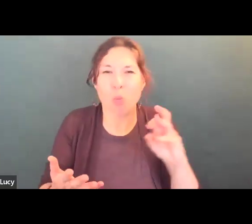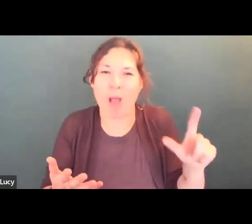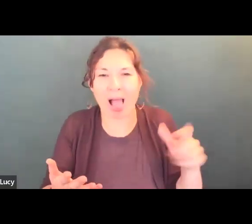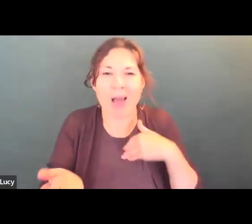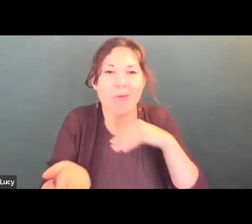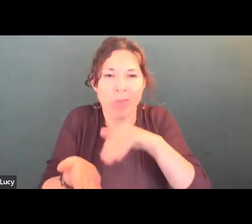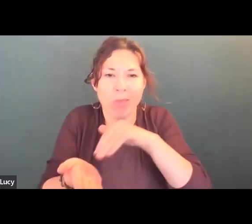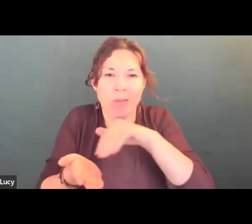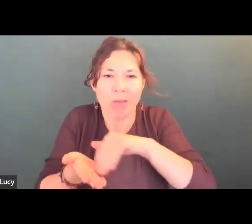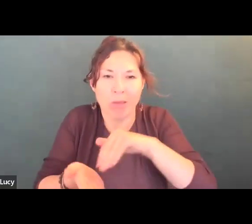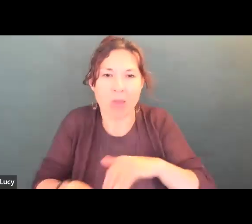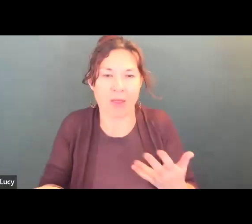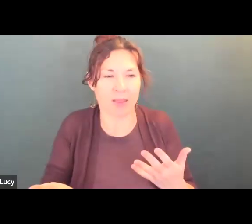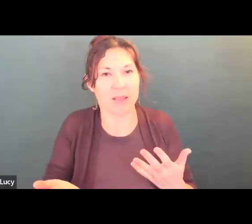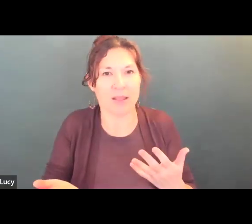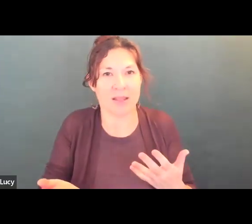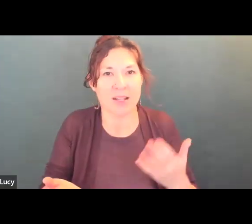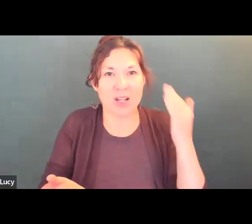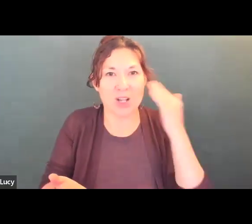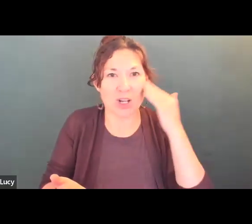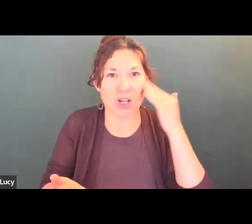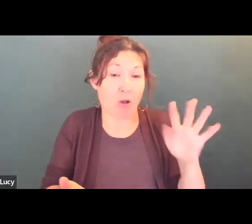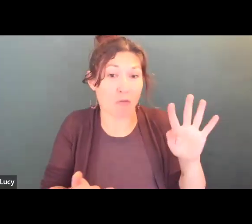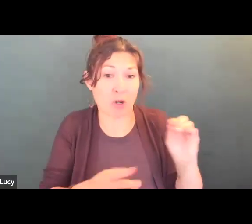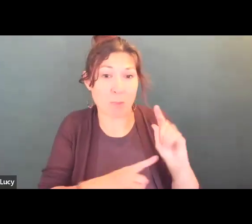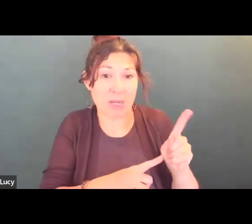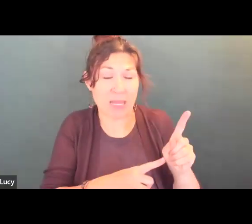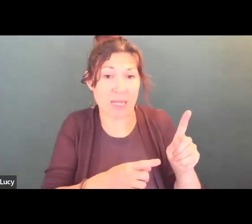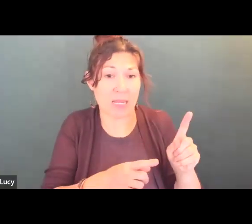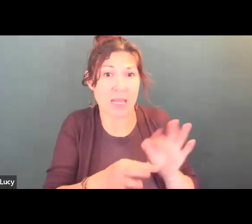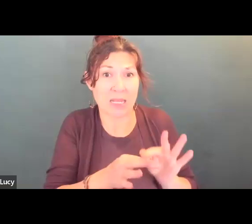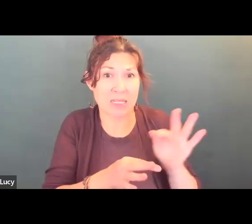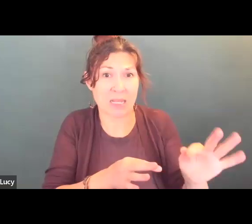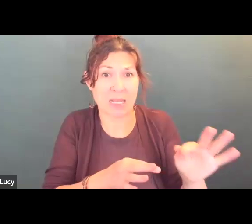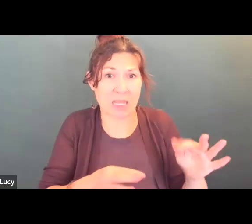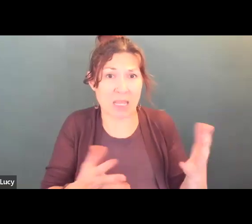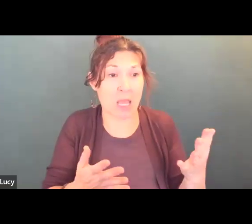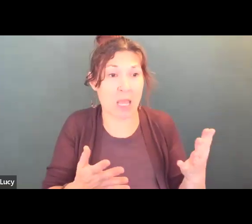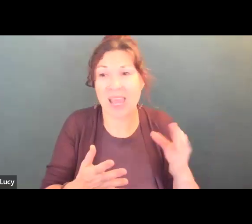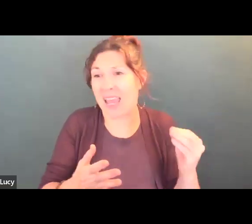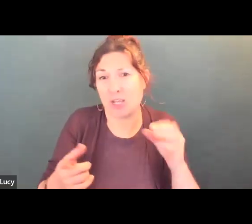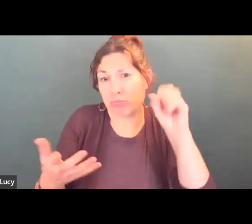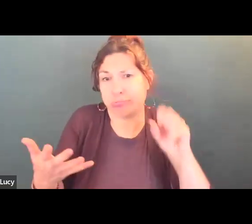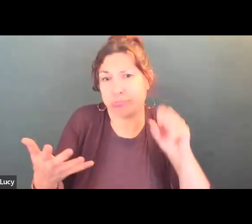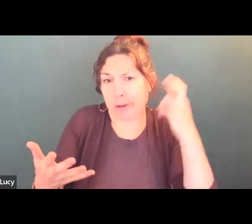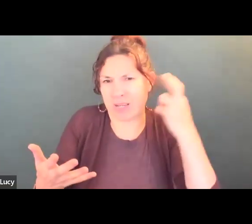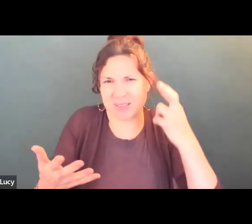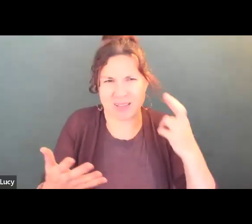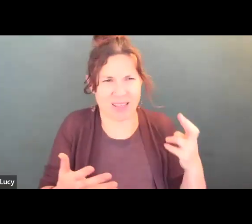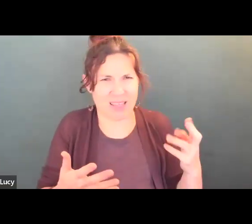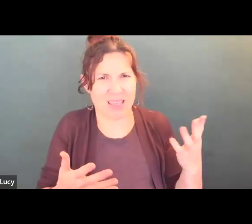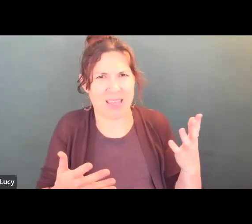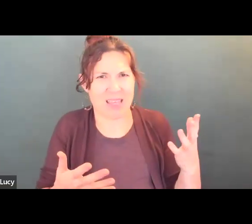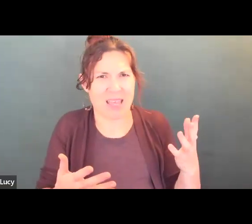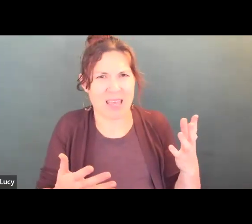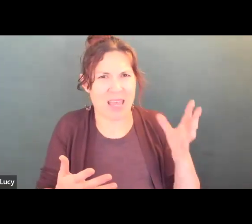this new system and it might be 40 minutes of a delay. And then a parent can be like, I don't want to miss the opening ceremony at school on the